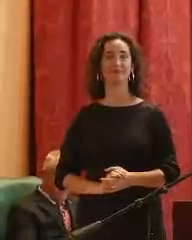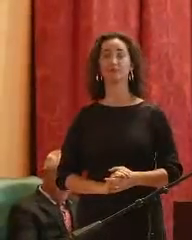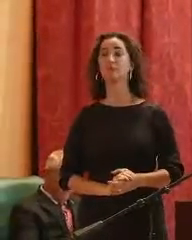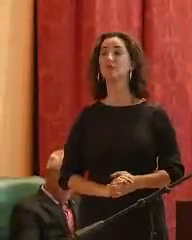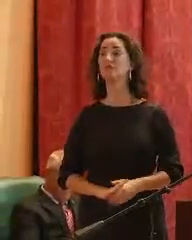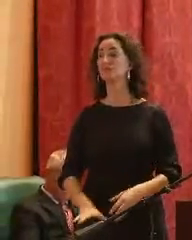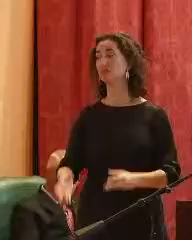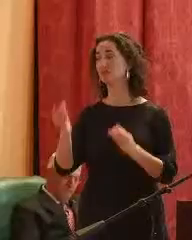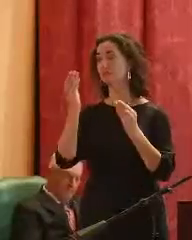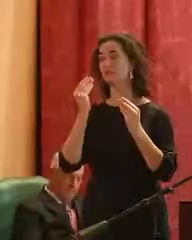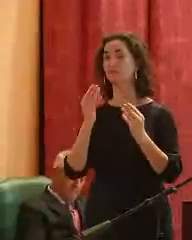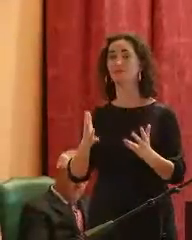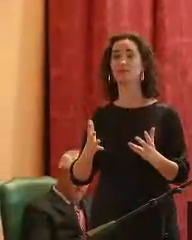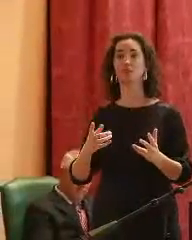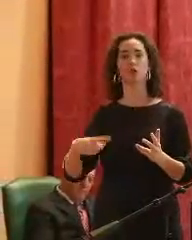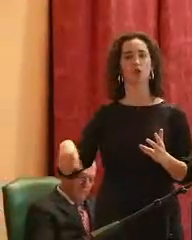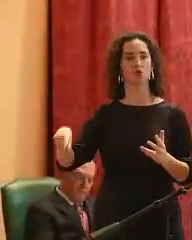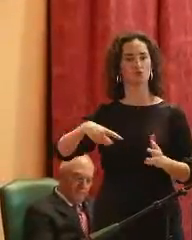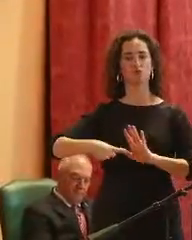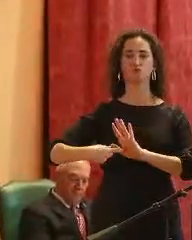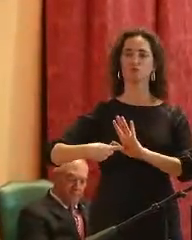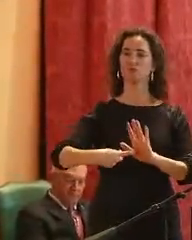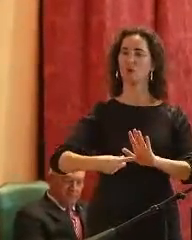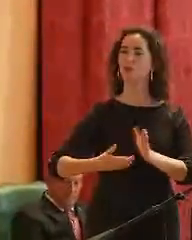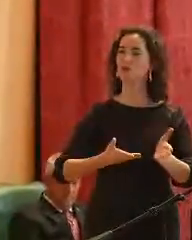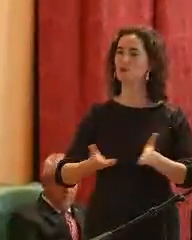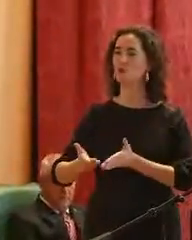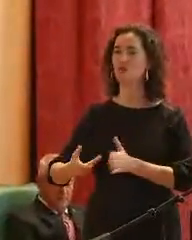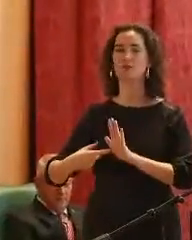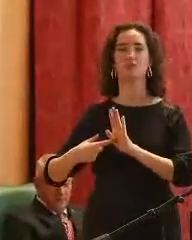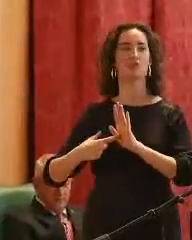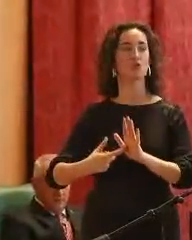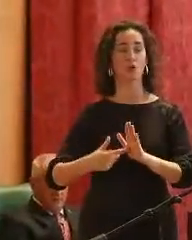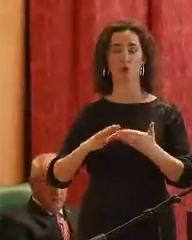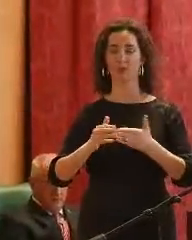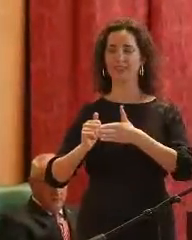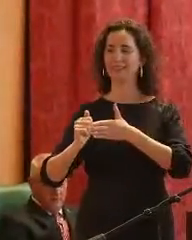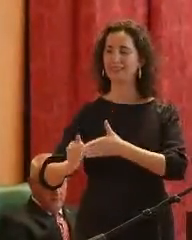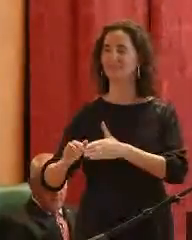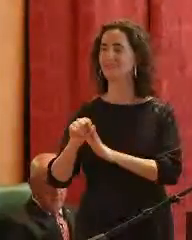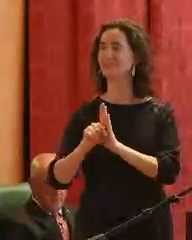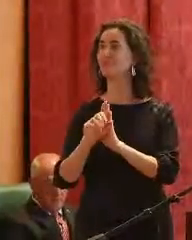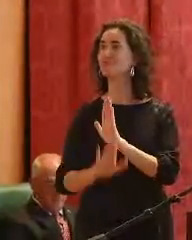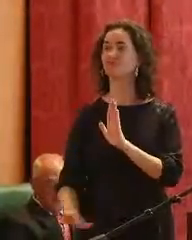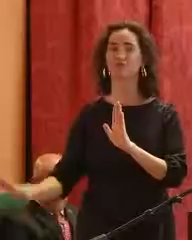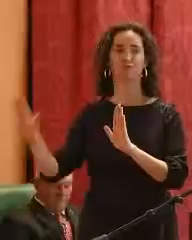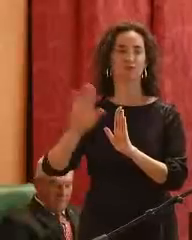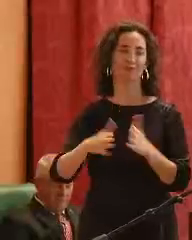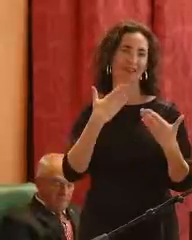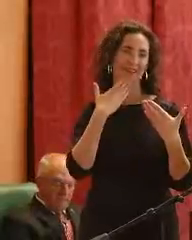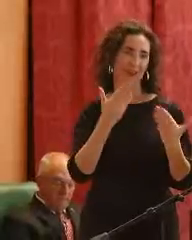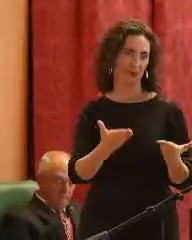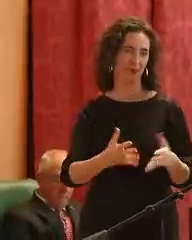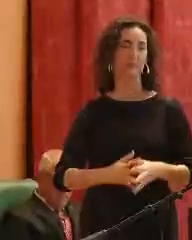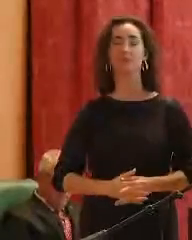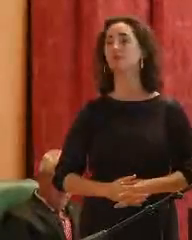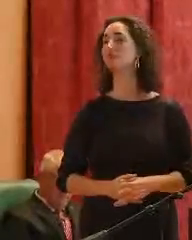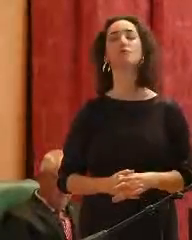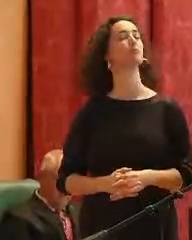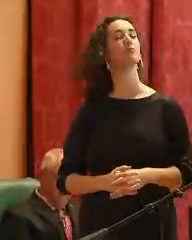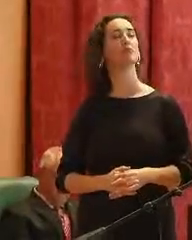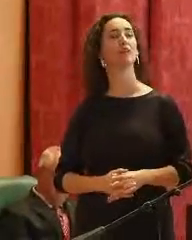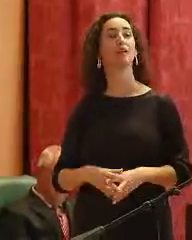And thank you for your example of service and leadership in our community and in our state. Each year, as we go